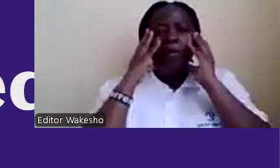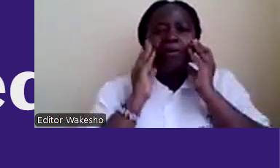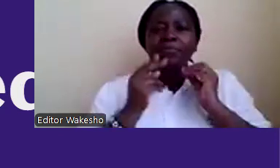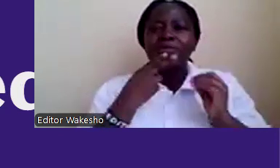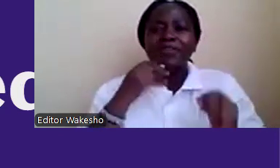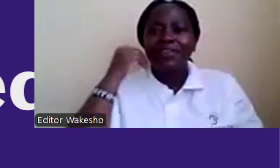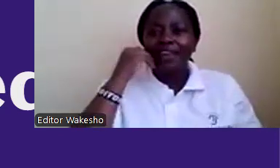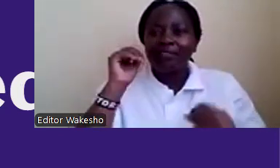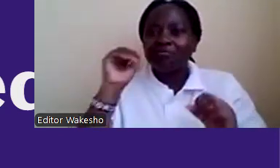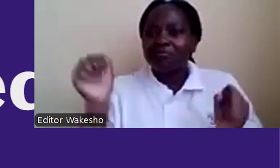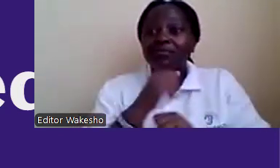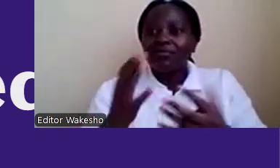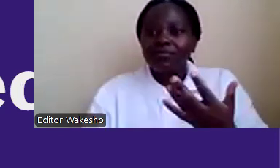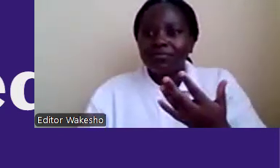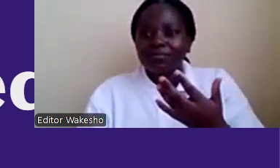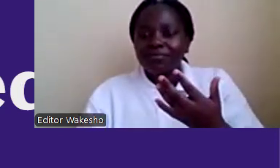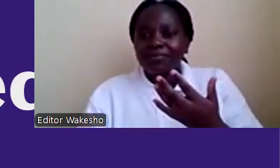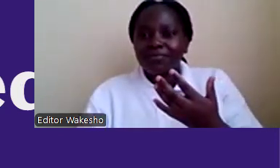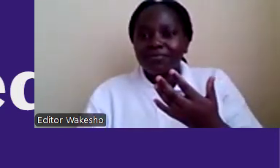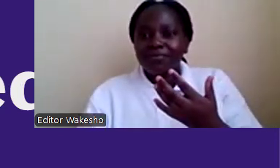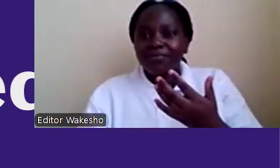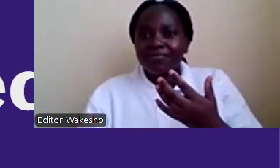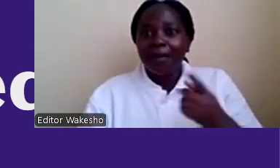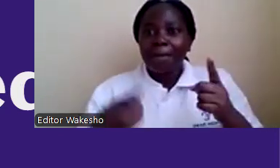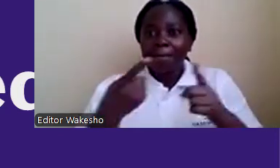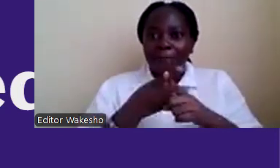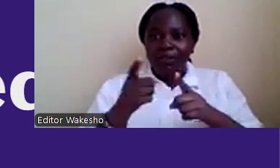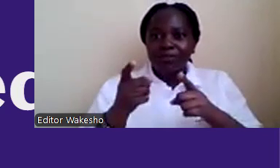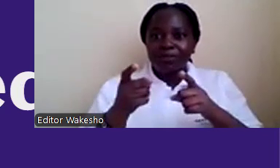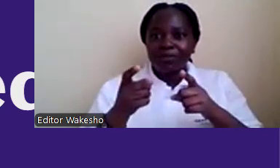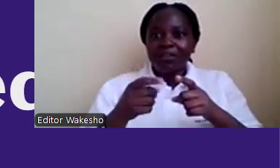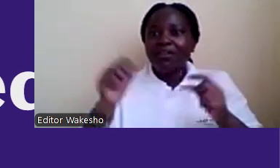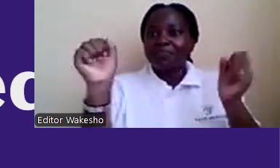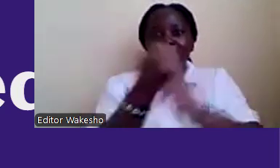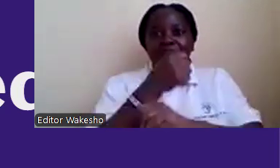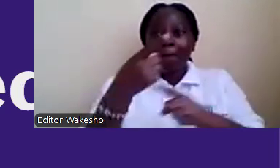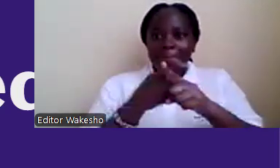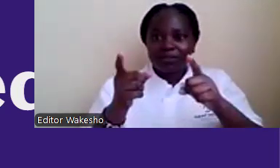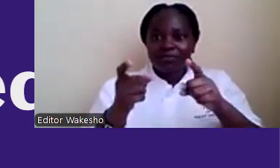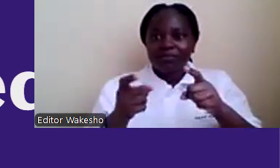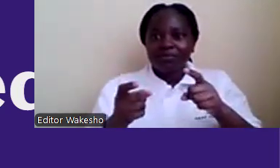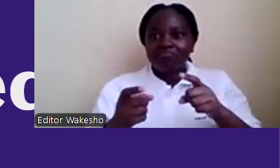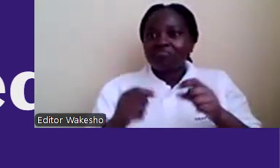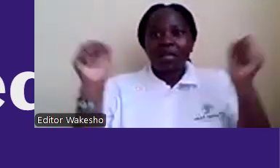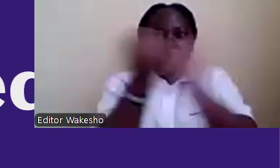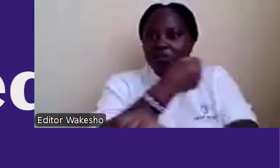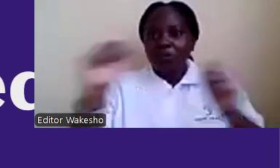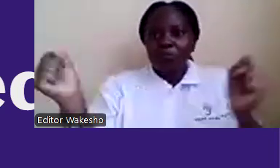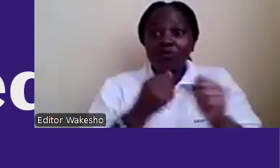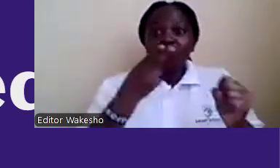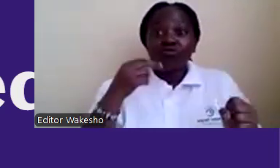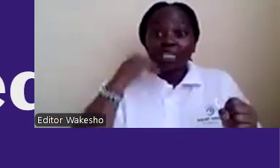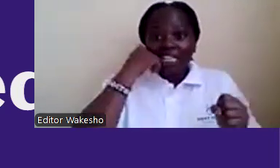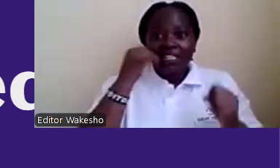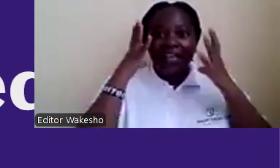However, it can be controlled with medicine, food, and lifestyle, right? So that's why